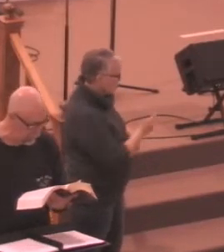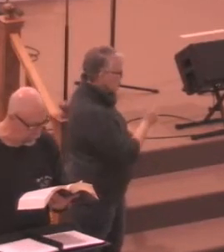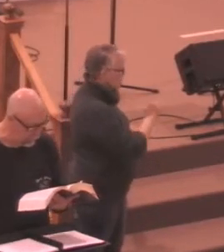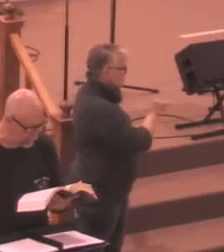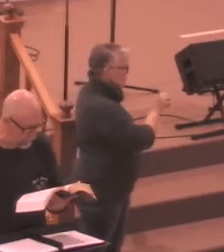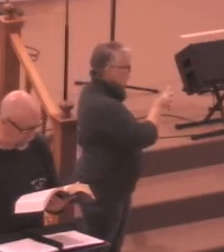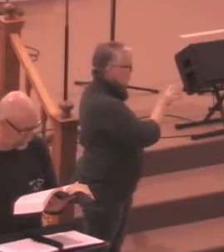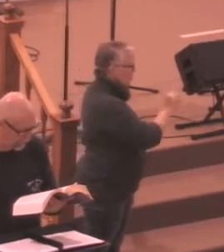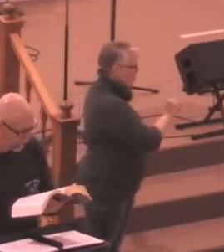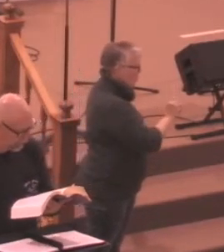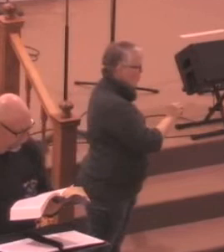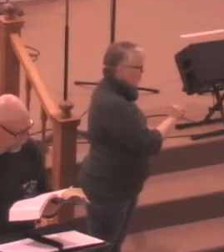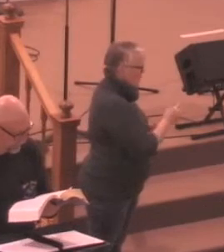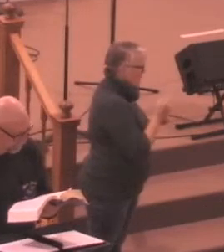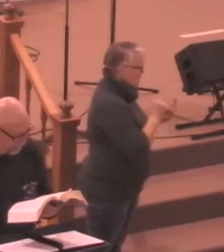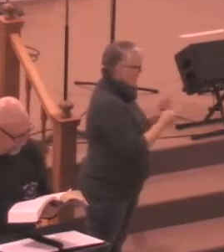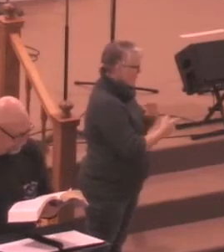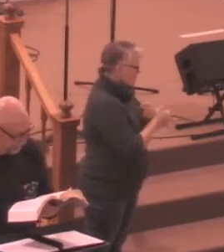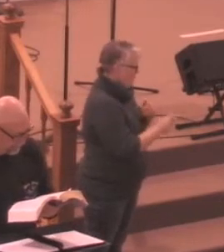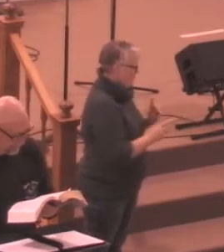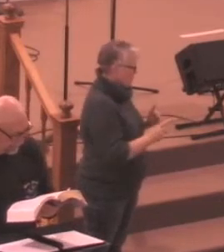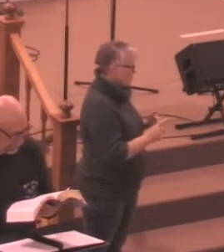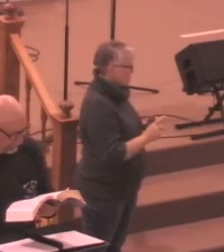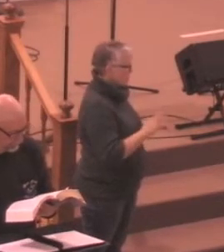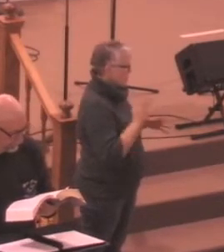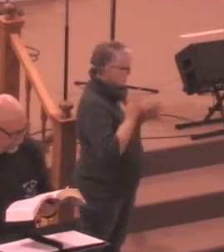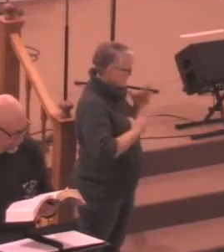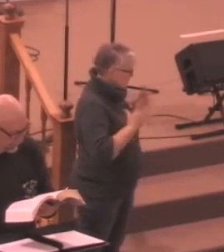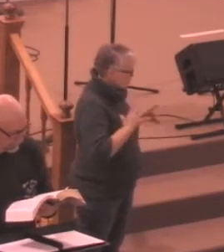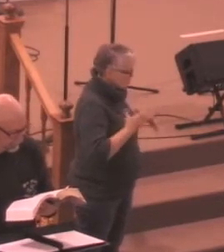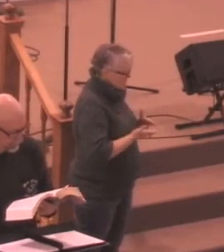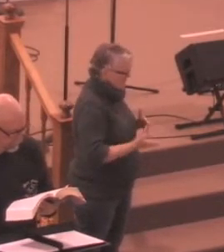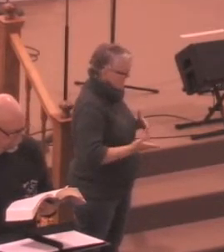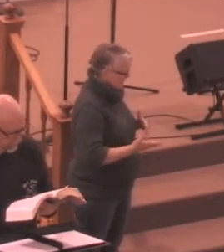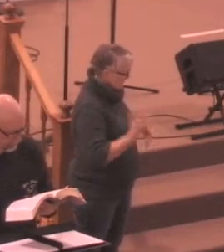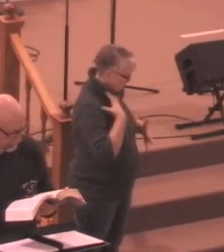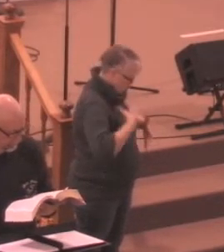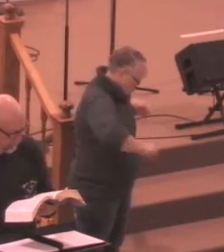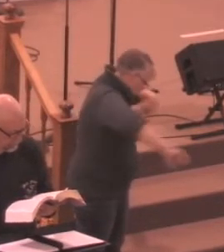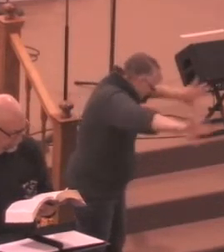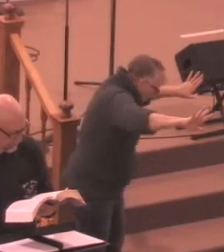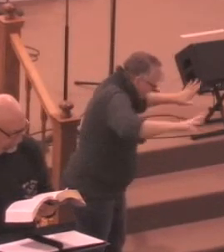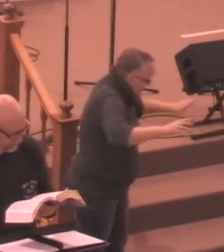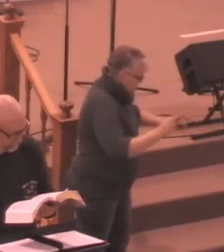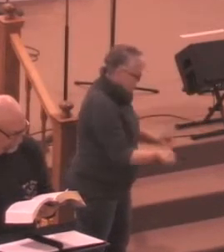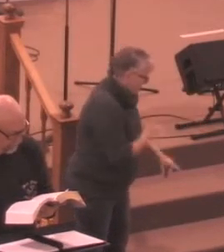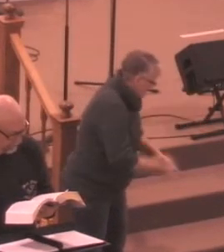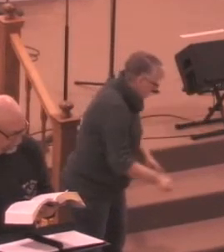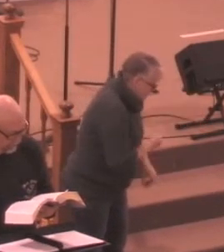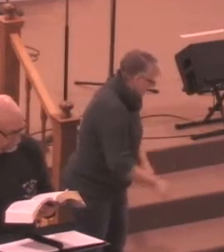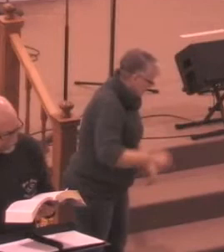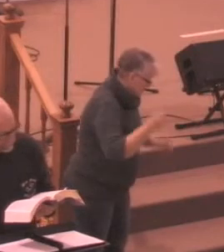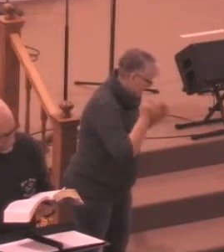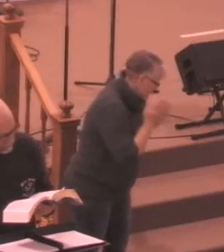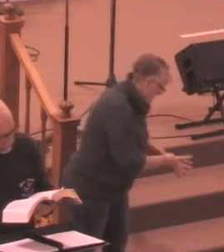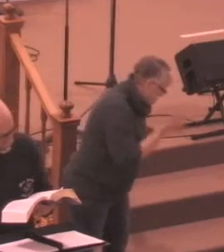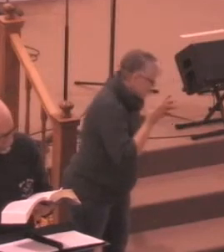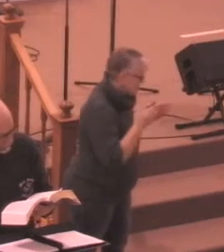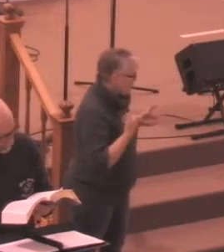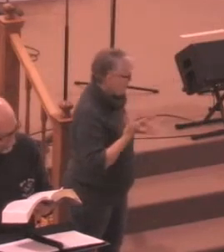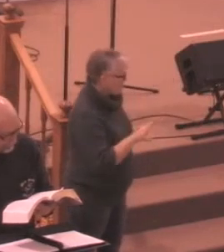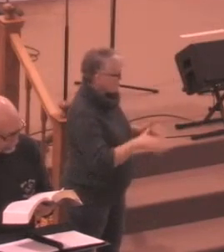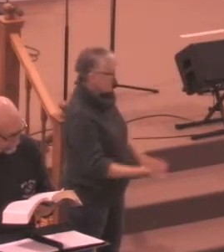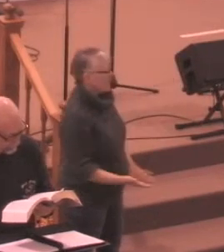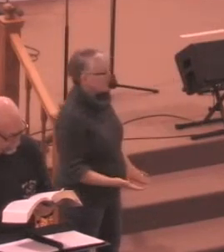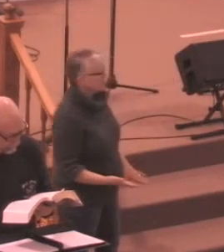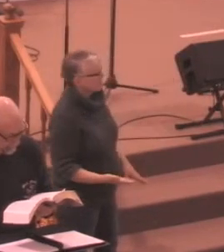him of his clothes and belongings and beat him and went their way unconcerned, leaving him half dead. Now by coincidence,